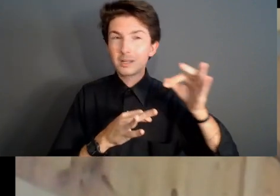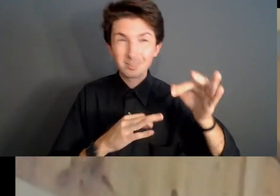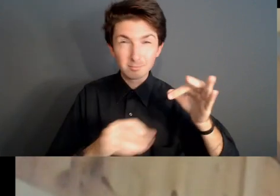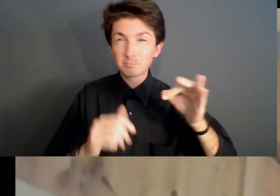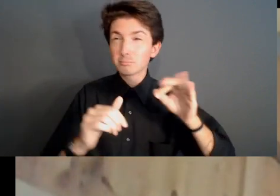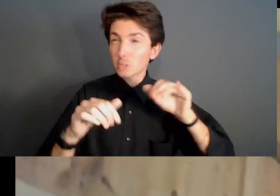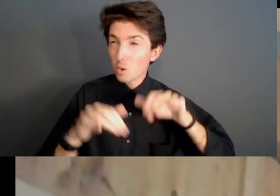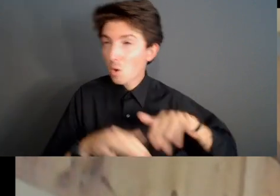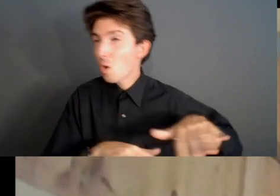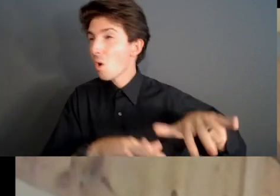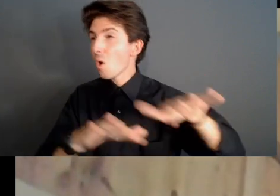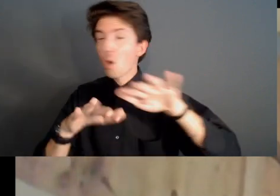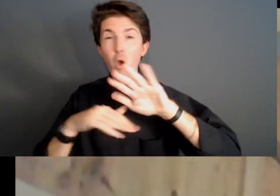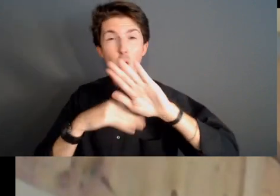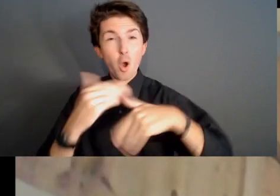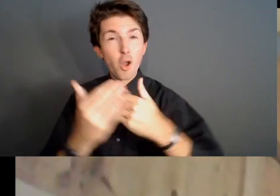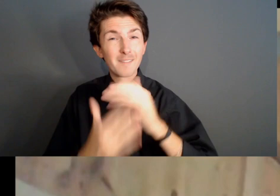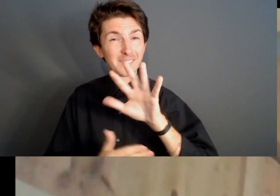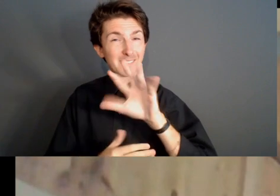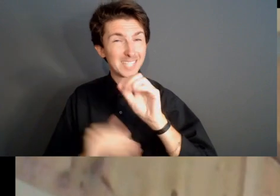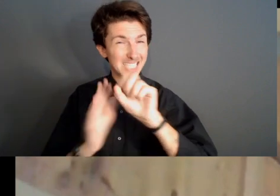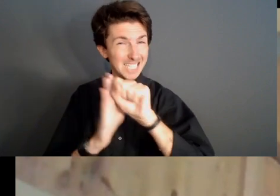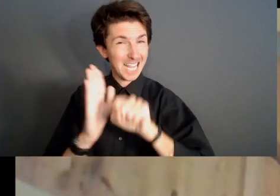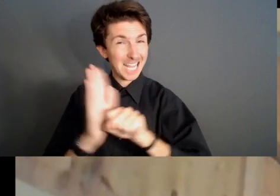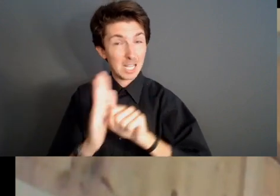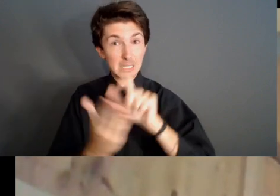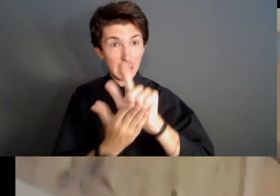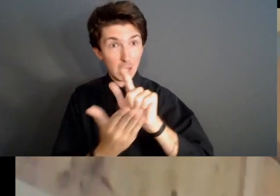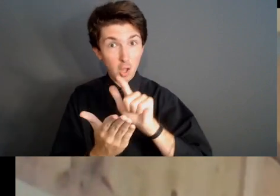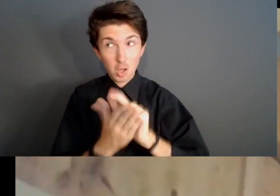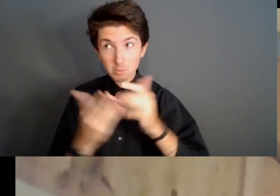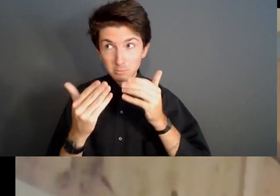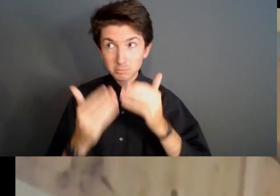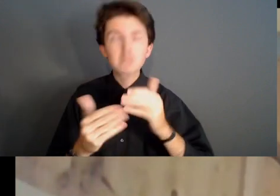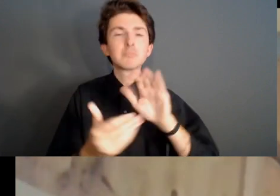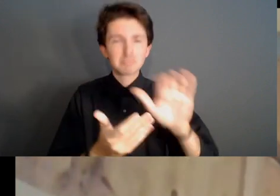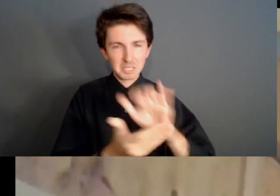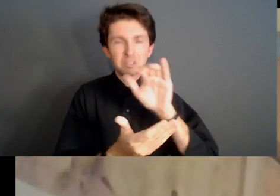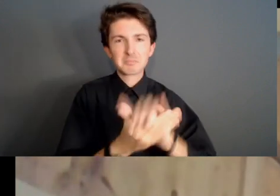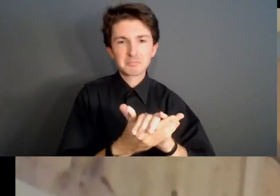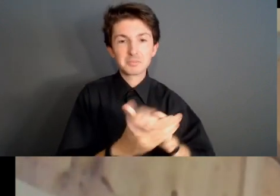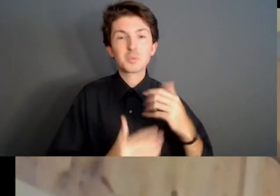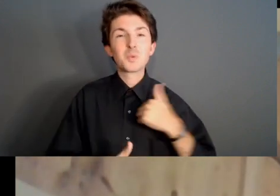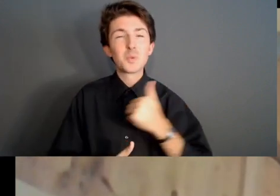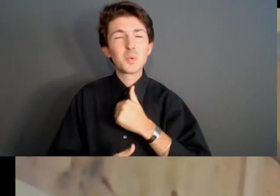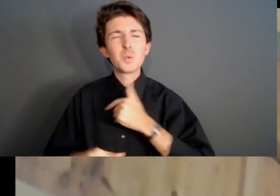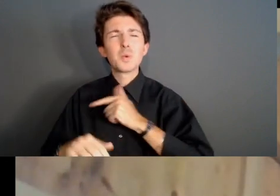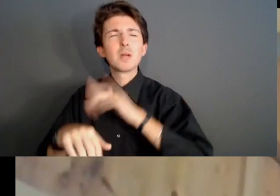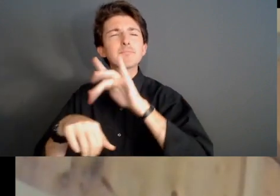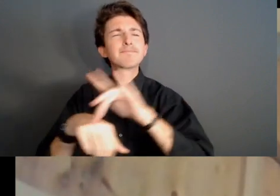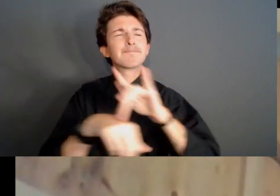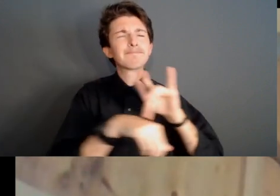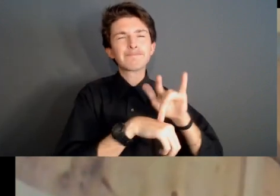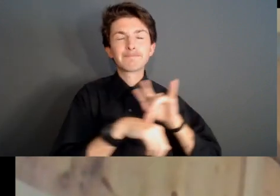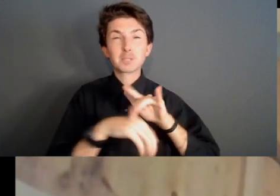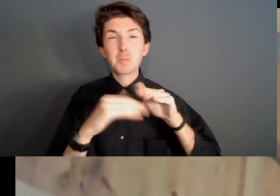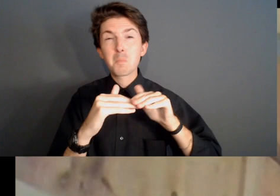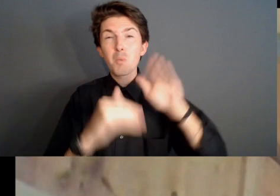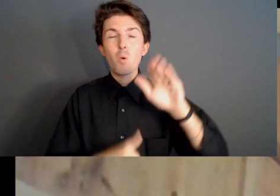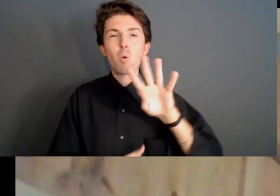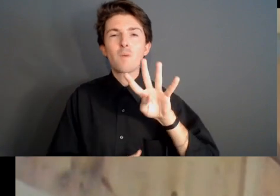states. Together, we traveled throughout the country visiting more than 40 states. In his